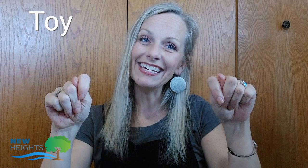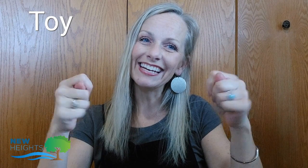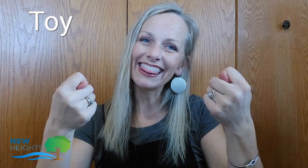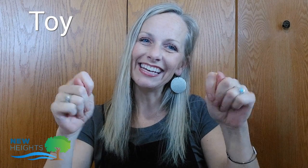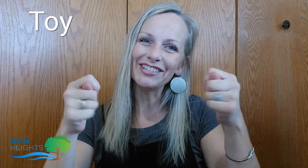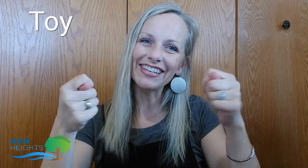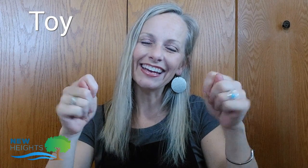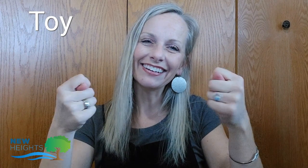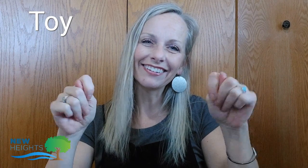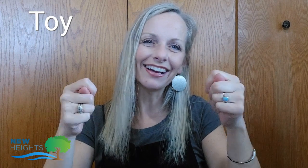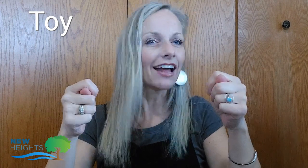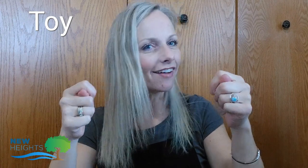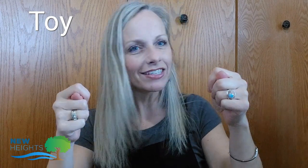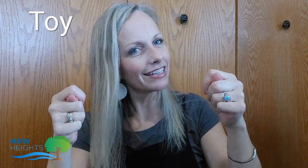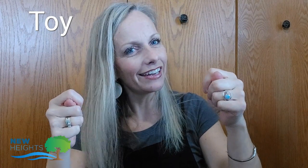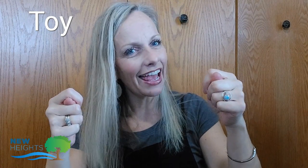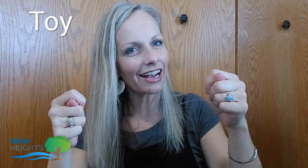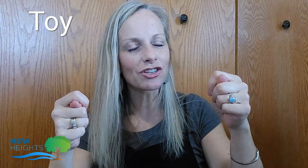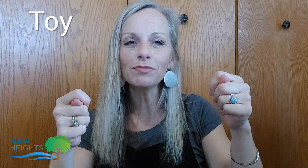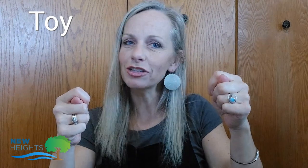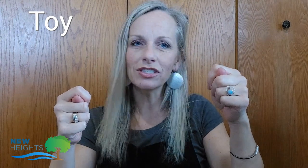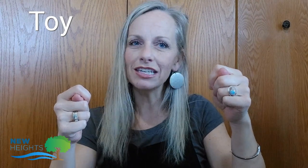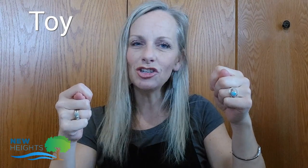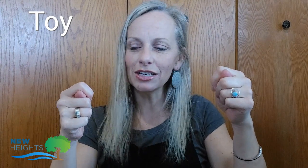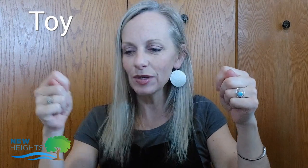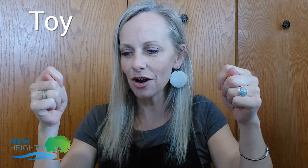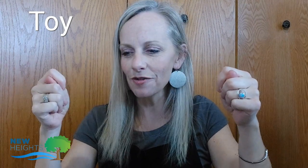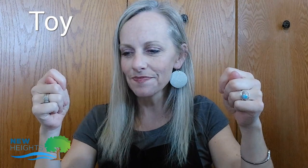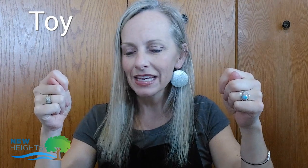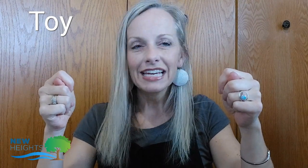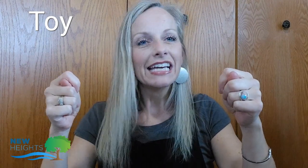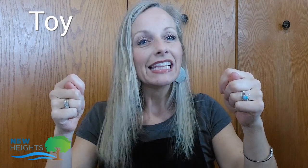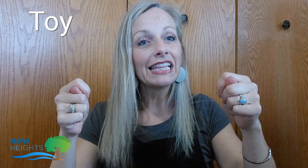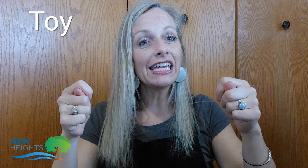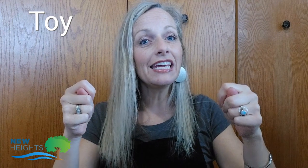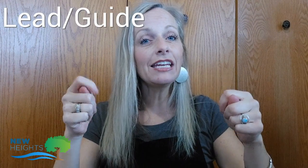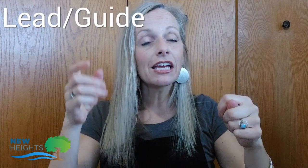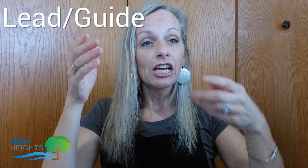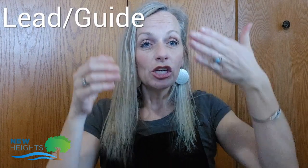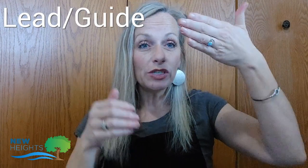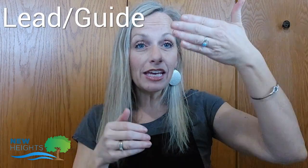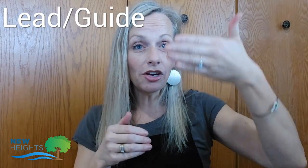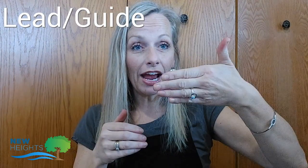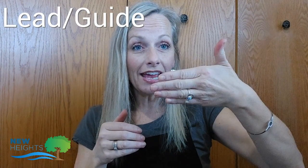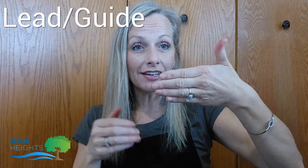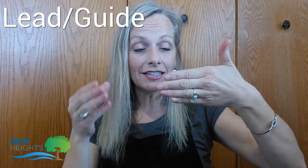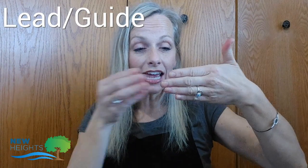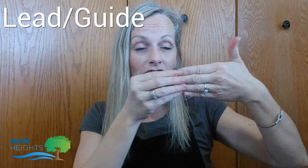T that you shake. All right. Obviously not an action, but just teaching as we go. Lead, you take your hand and